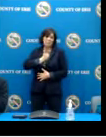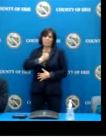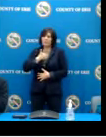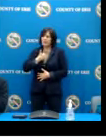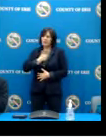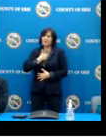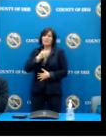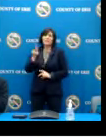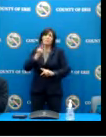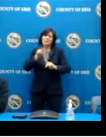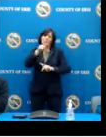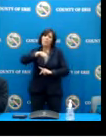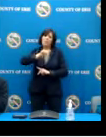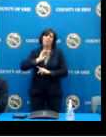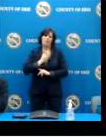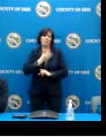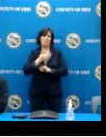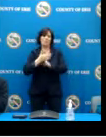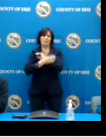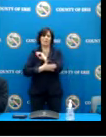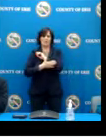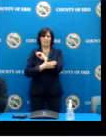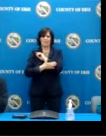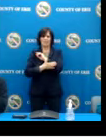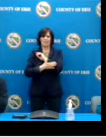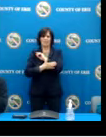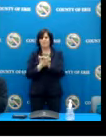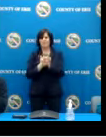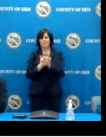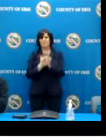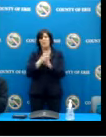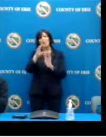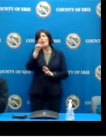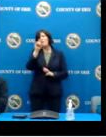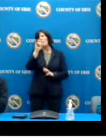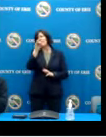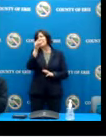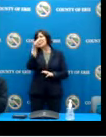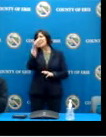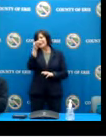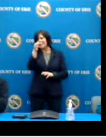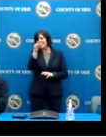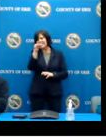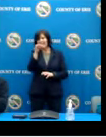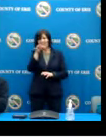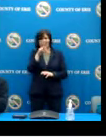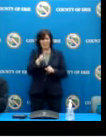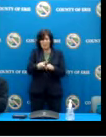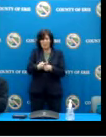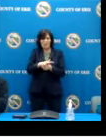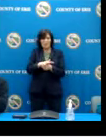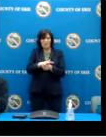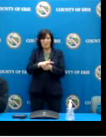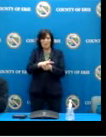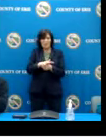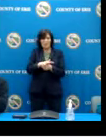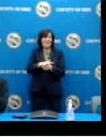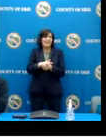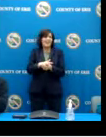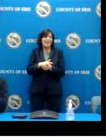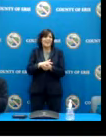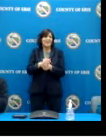as well as the people of Erie County. The COVID-19, I should say, the coronavirus doesn't discriminate against anybody. It seems to